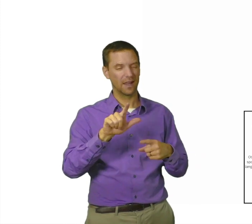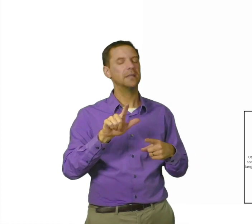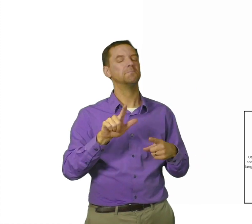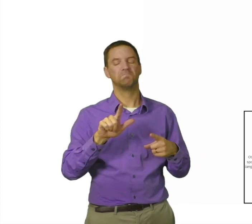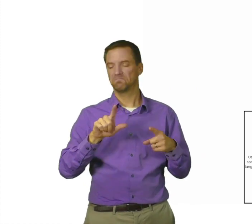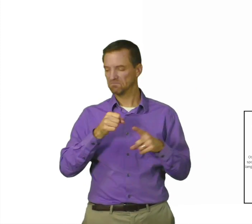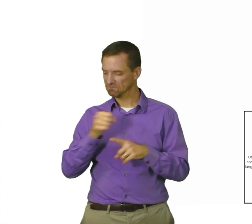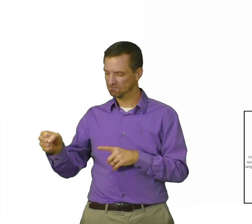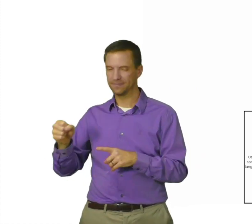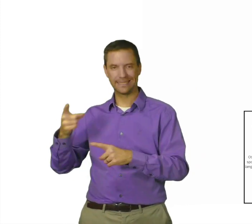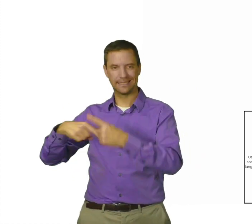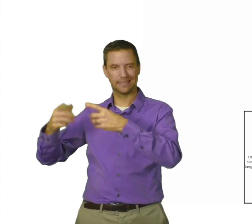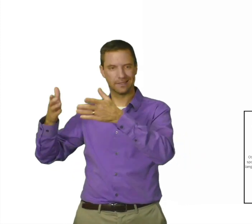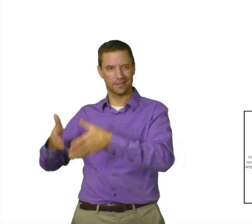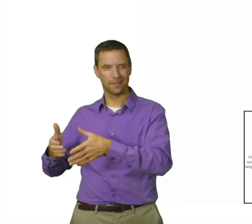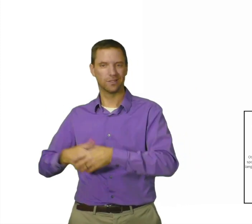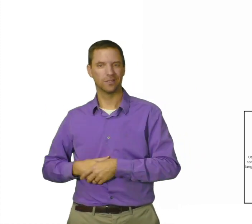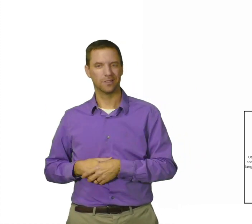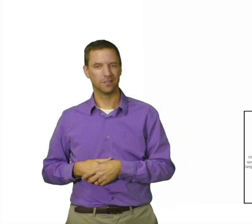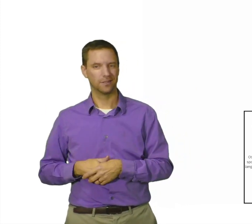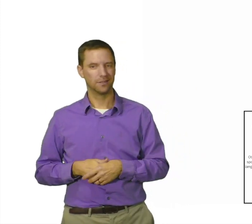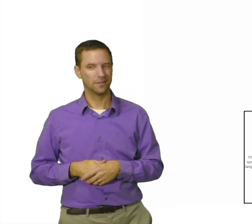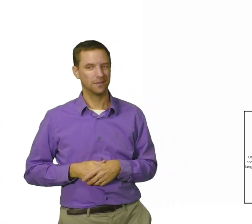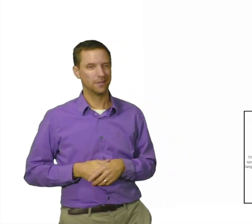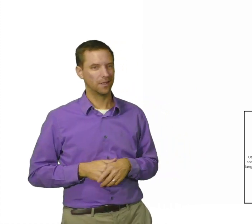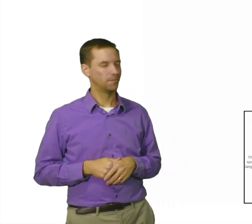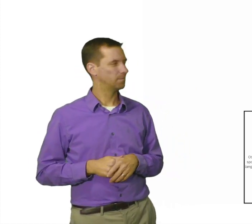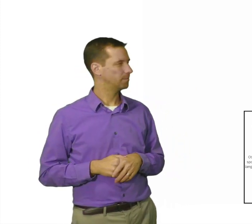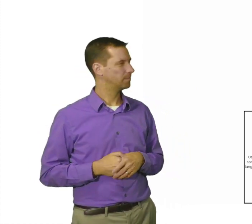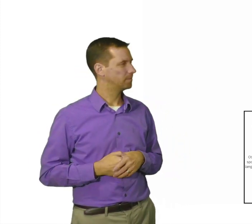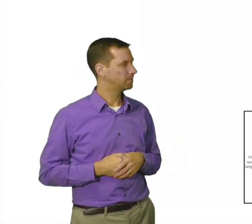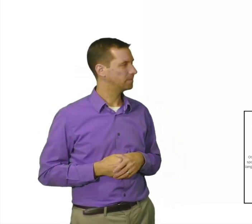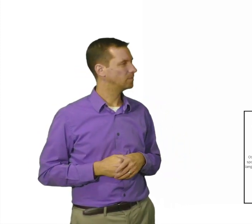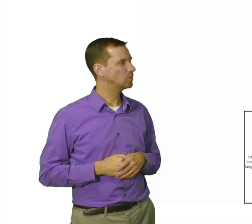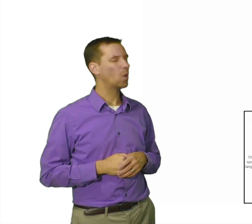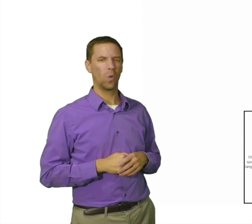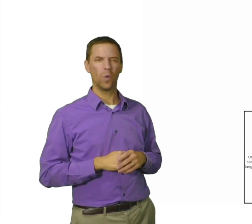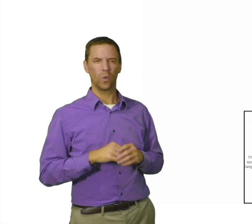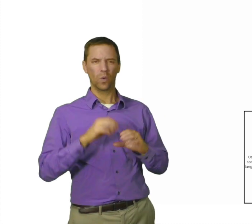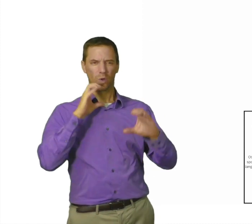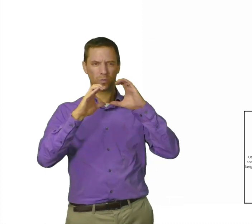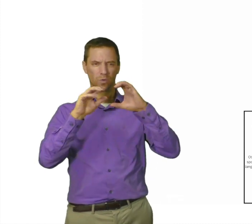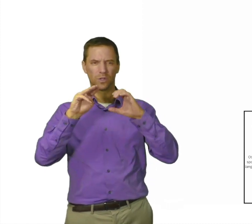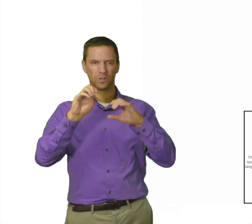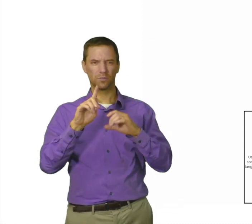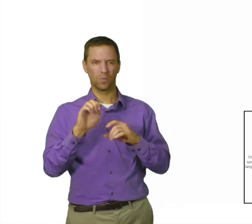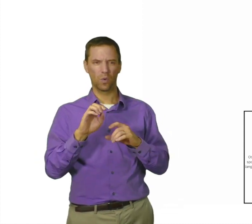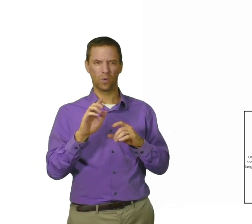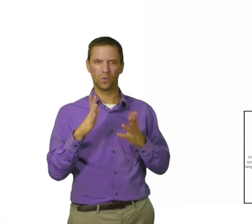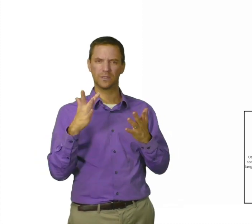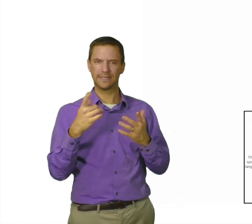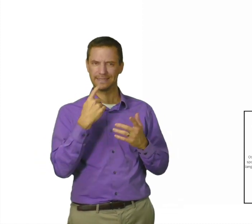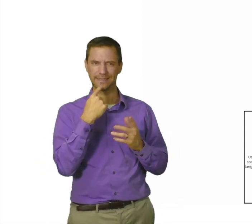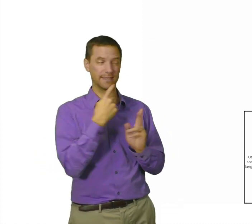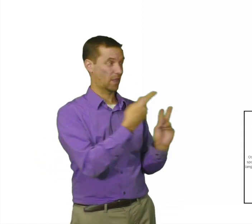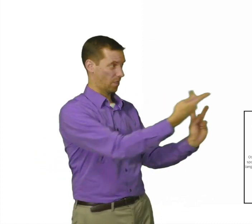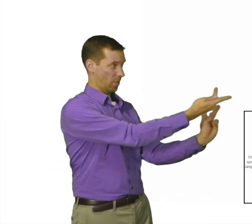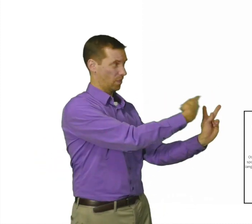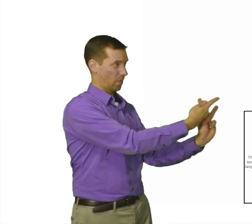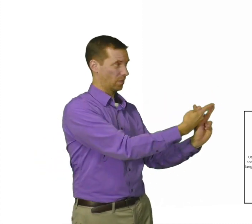10% of their input coming from ASL, and again, traditionally, that would get this person classified as a signing child. And